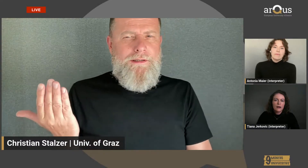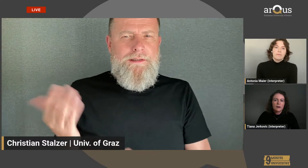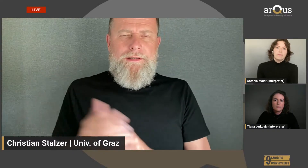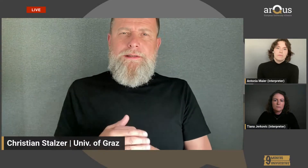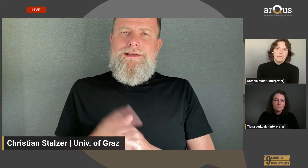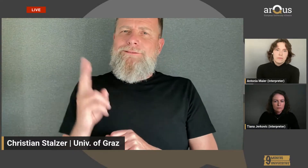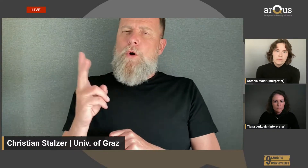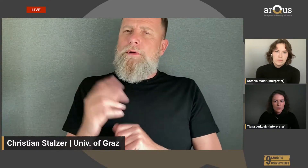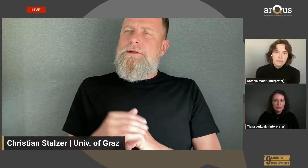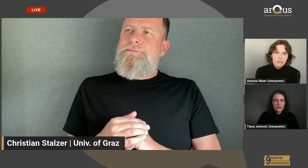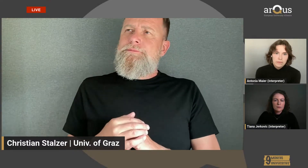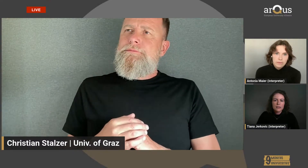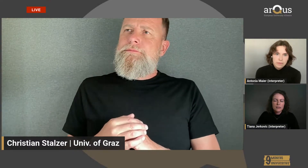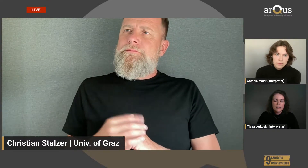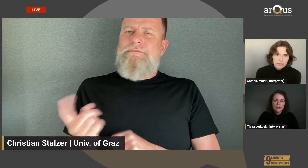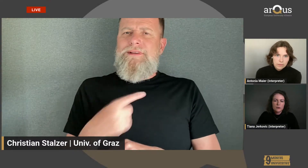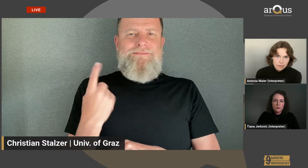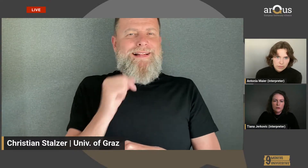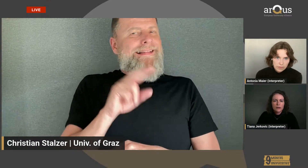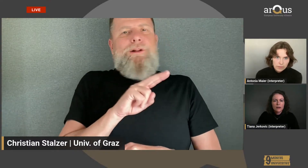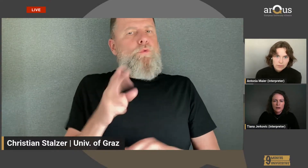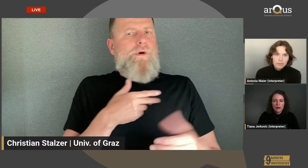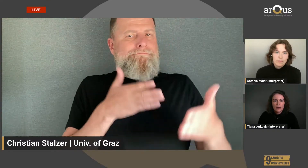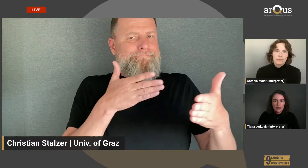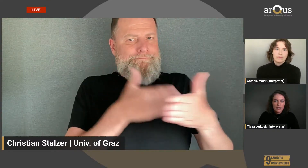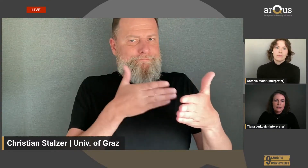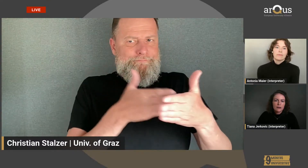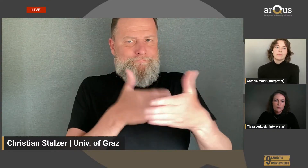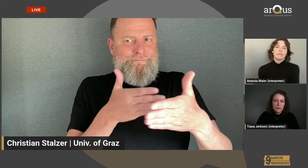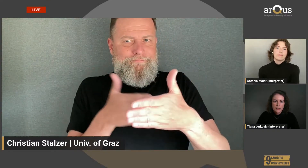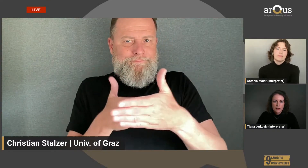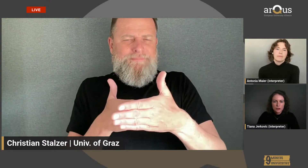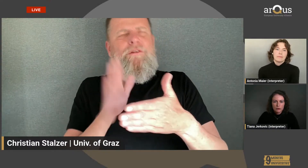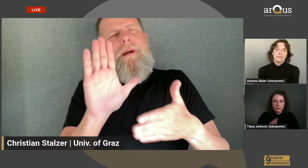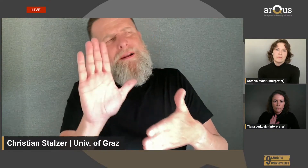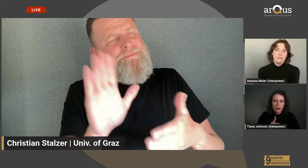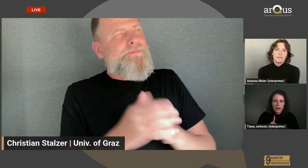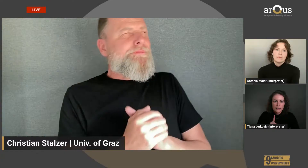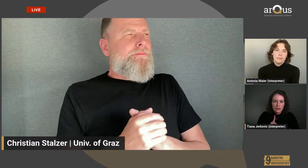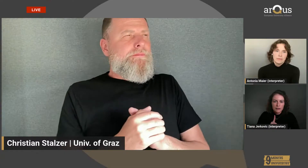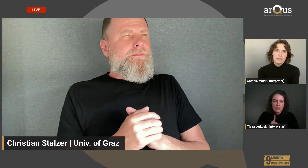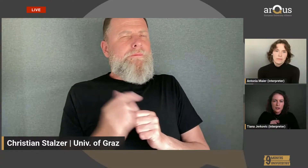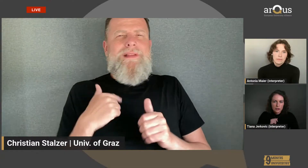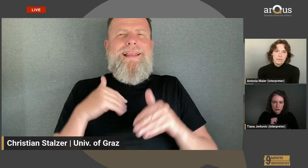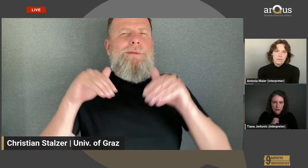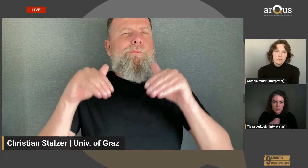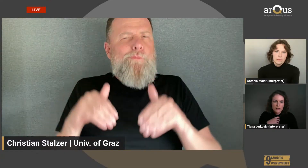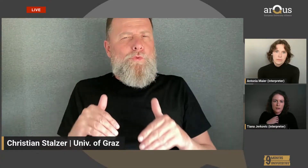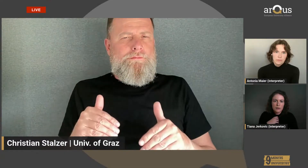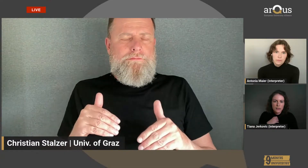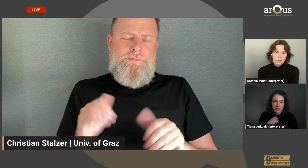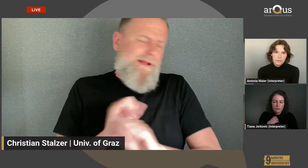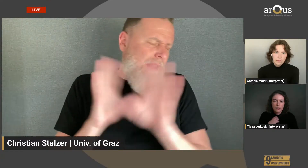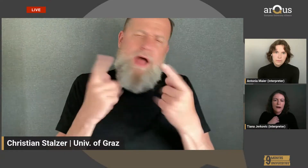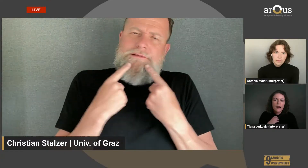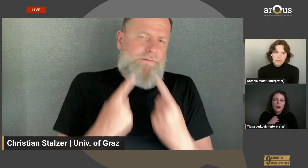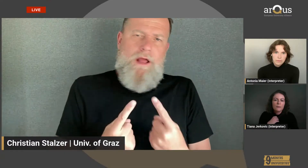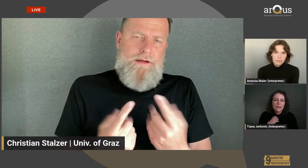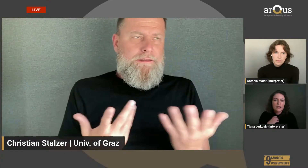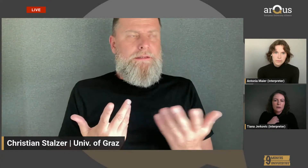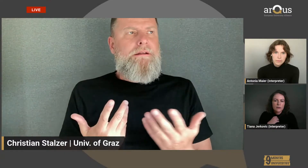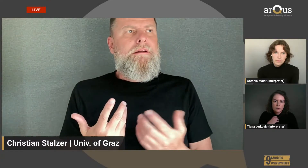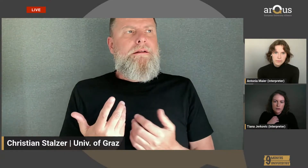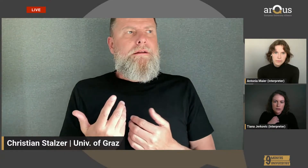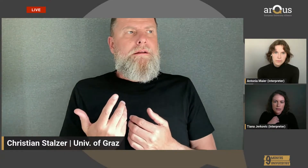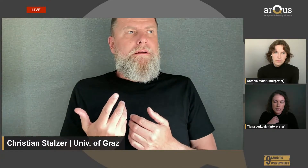the possibility to get compensation for any additional costs that they might have.